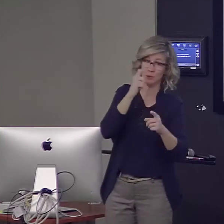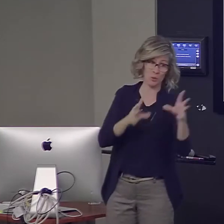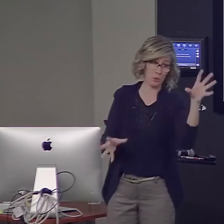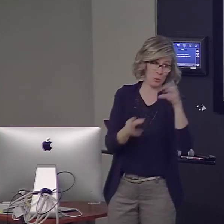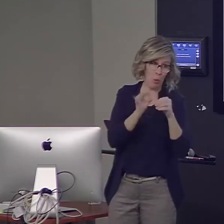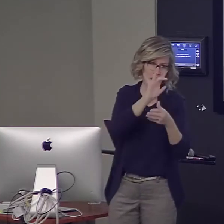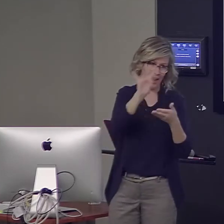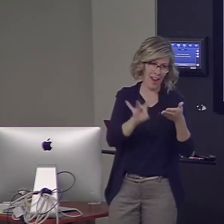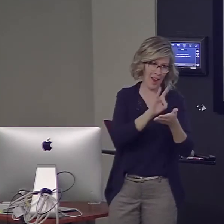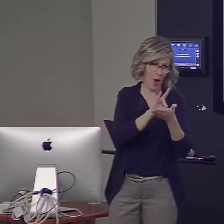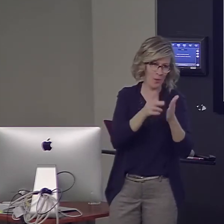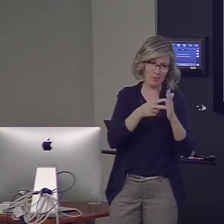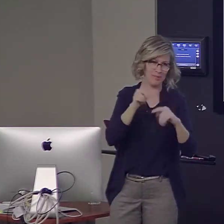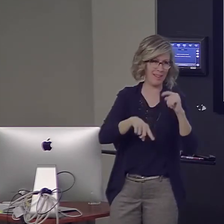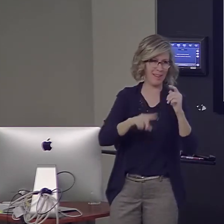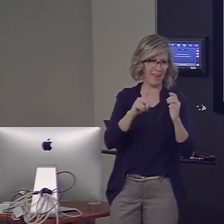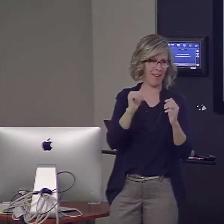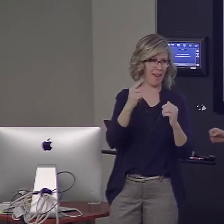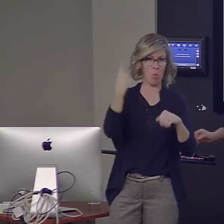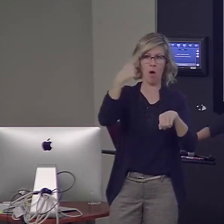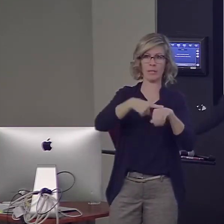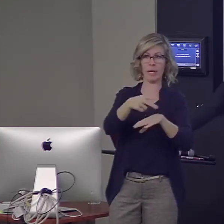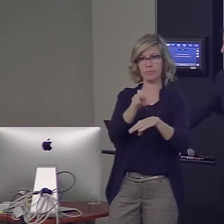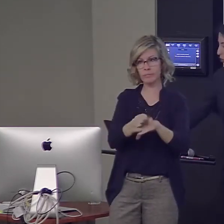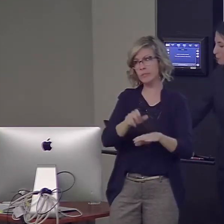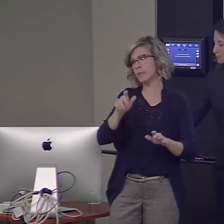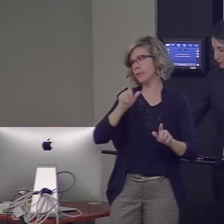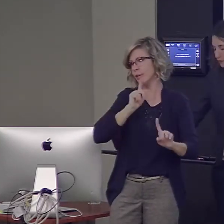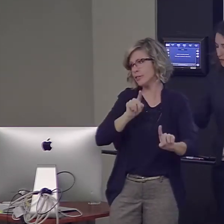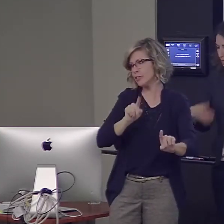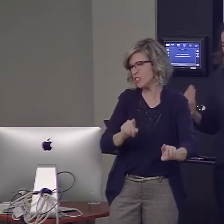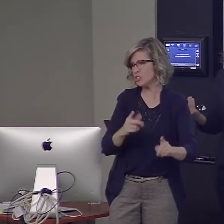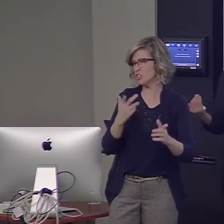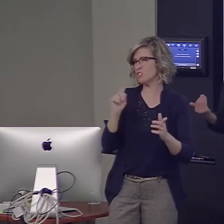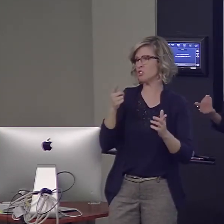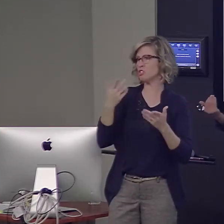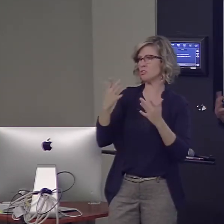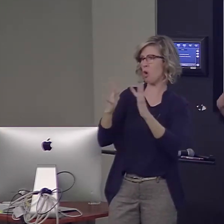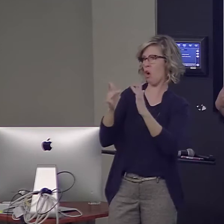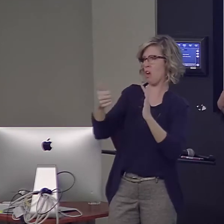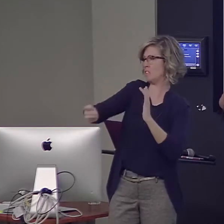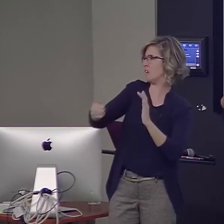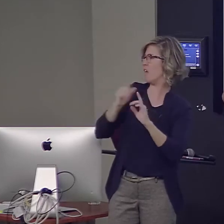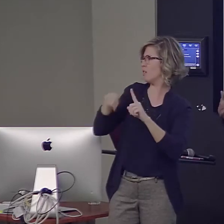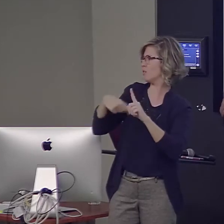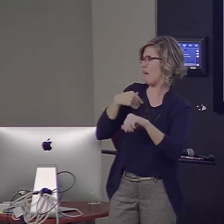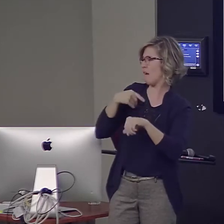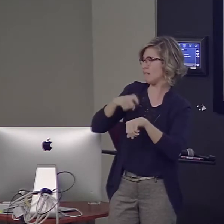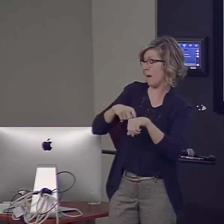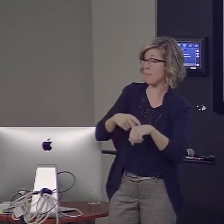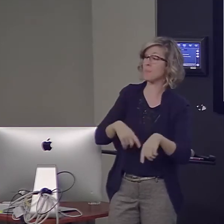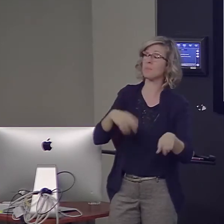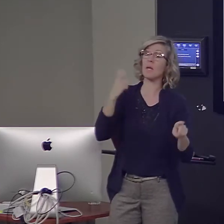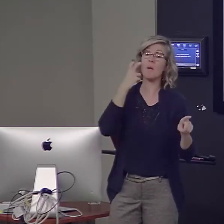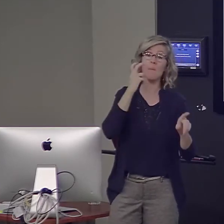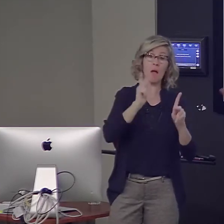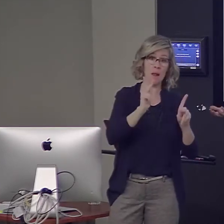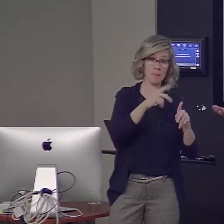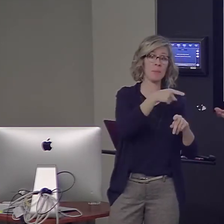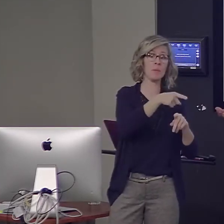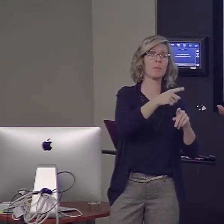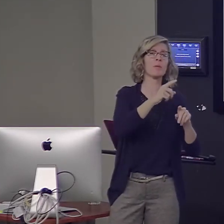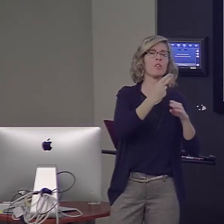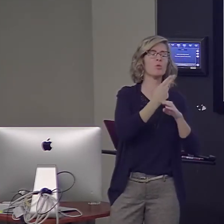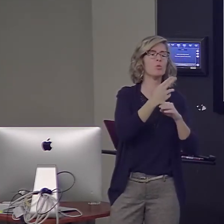that's why they did this in the convenience of their home. And blind individuals completed these surveys online using